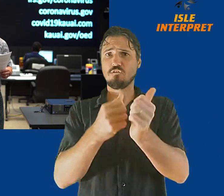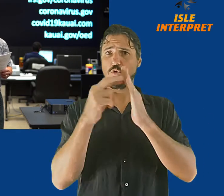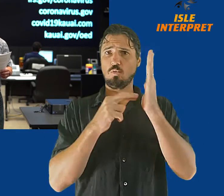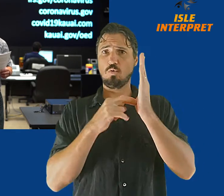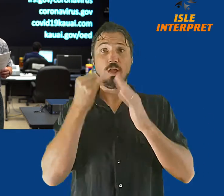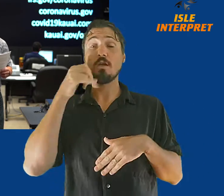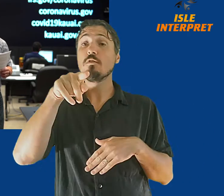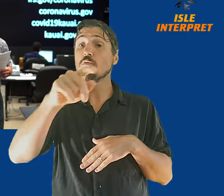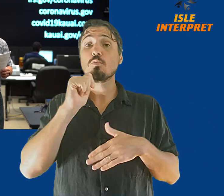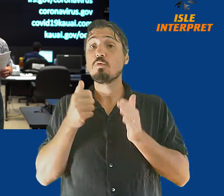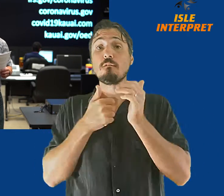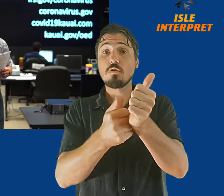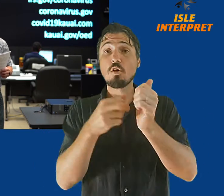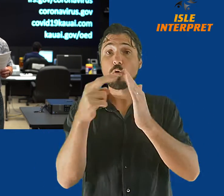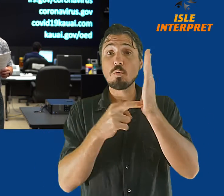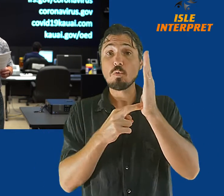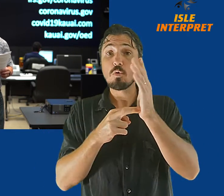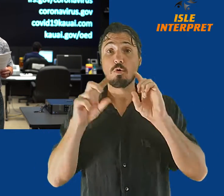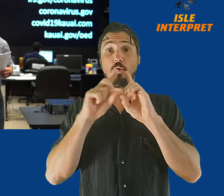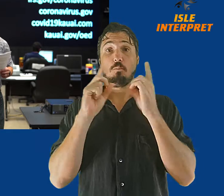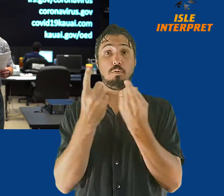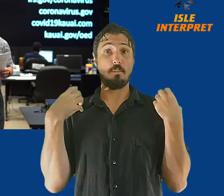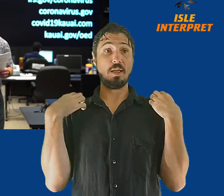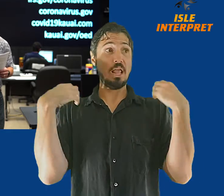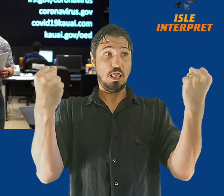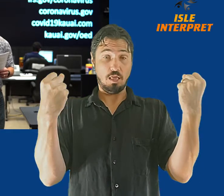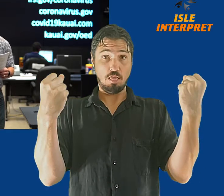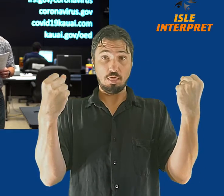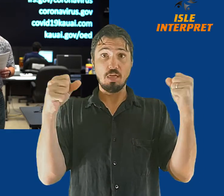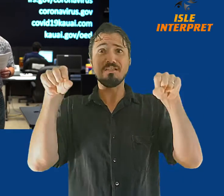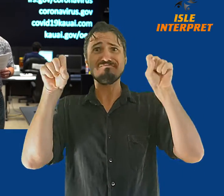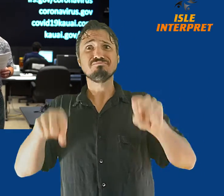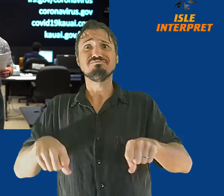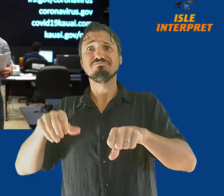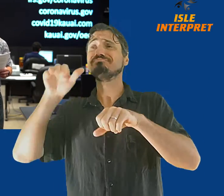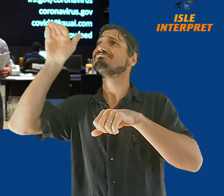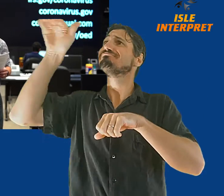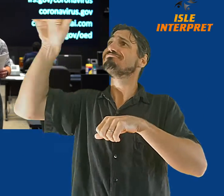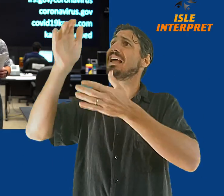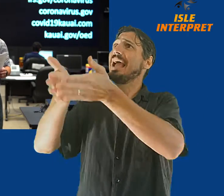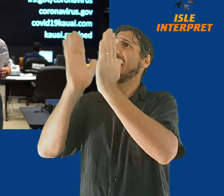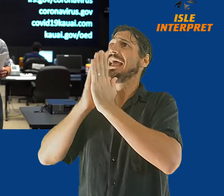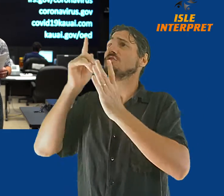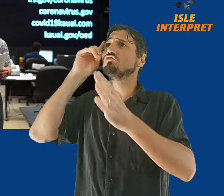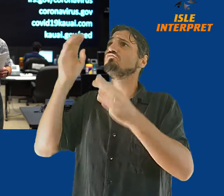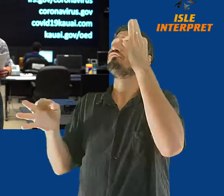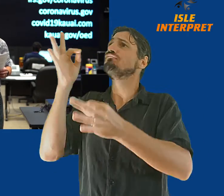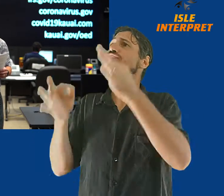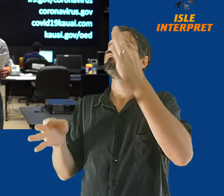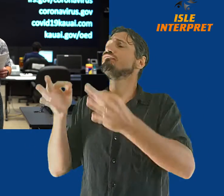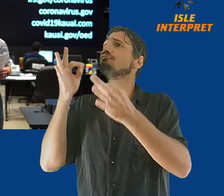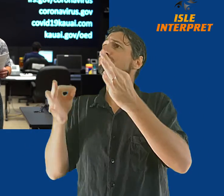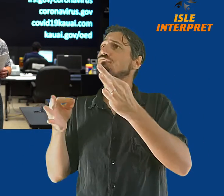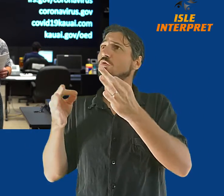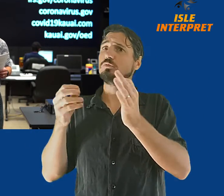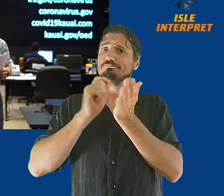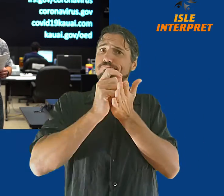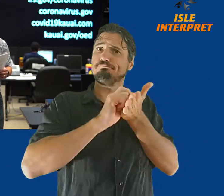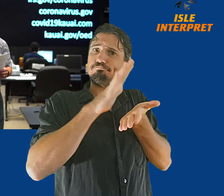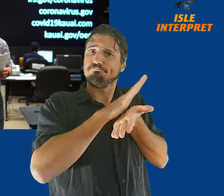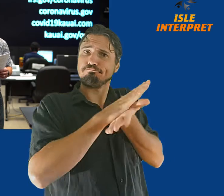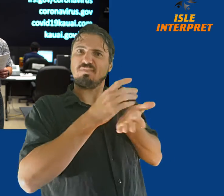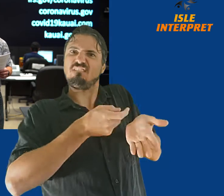you do not comply, the Department of Health can get a court order and there are legal consequences.